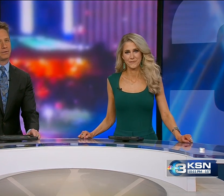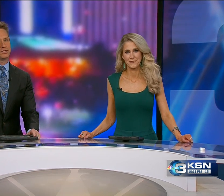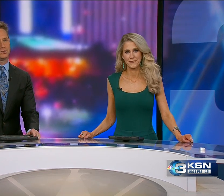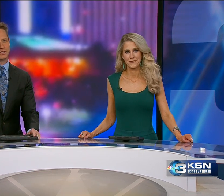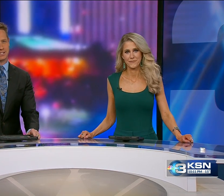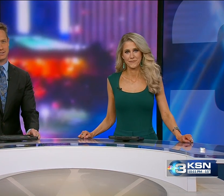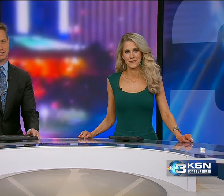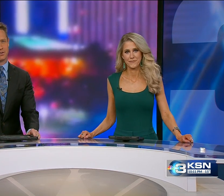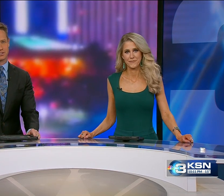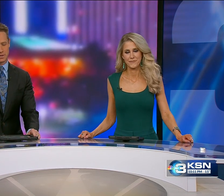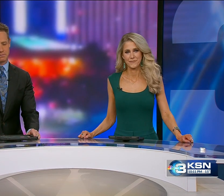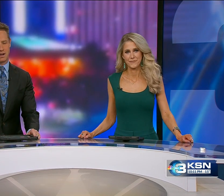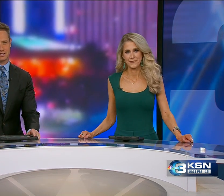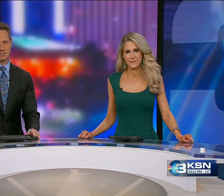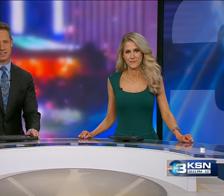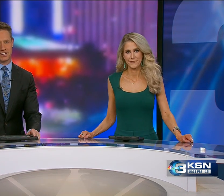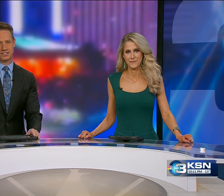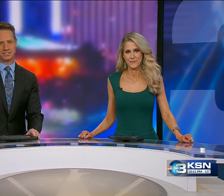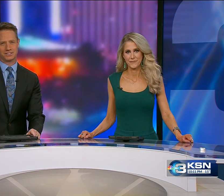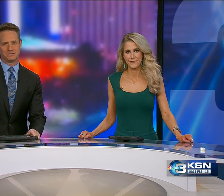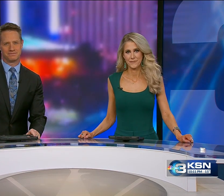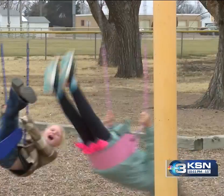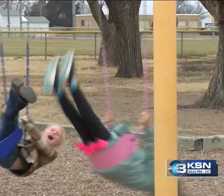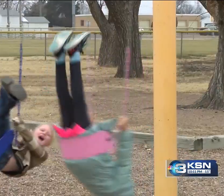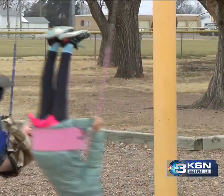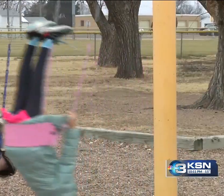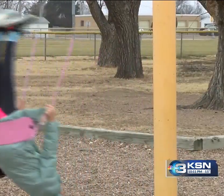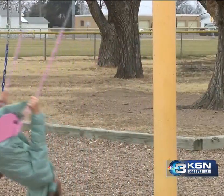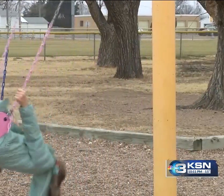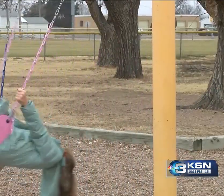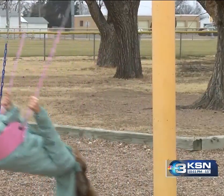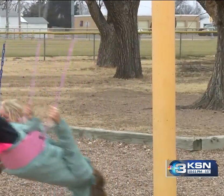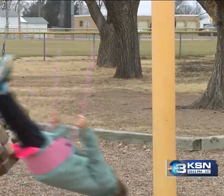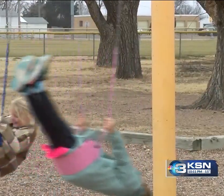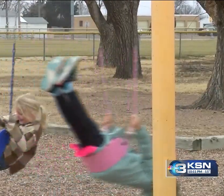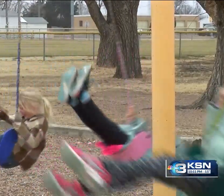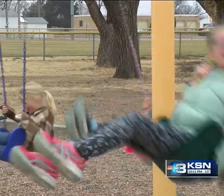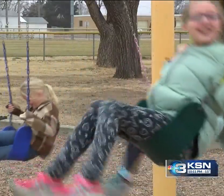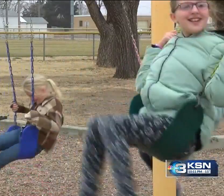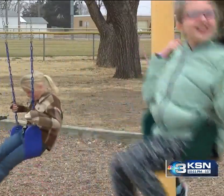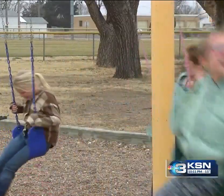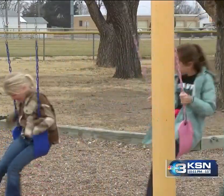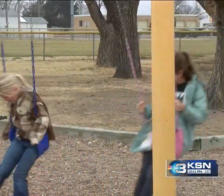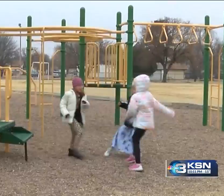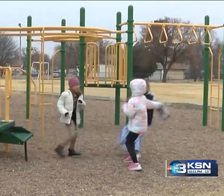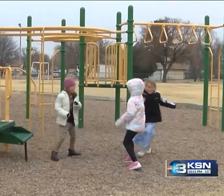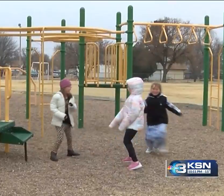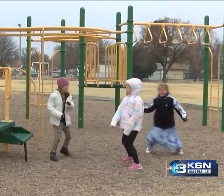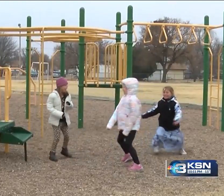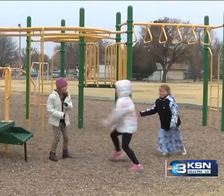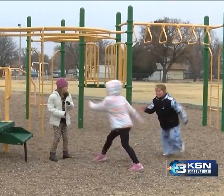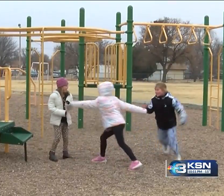opportunity on this week's Positive Connections. In relationships, communication is key.